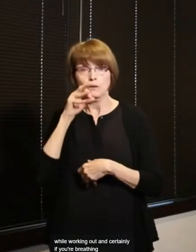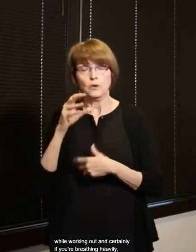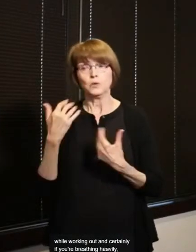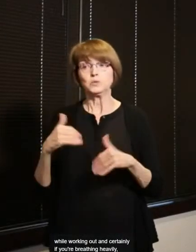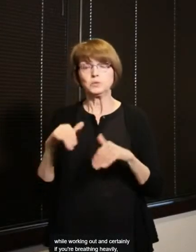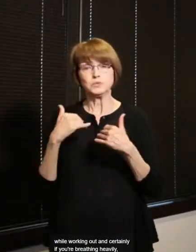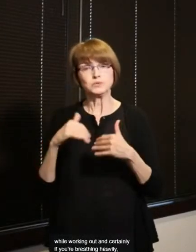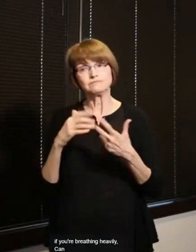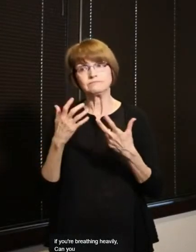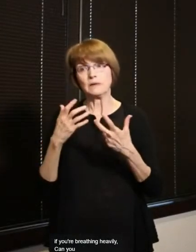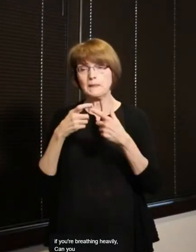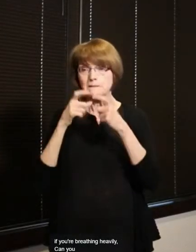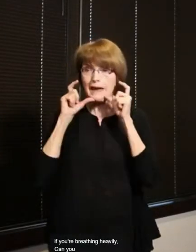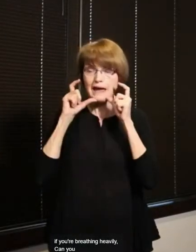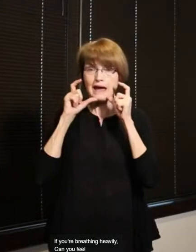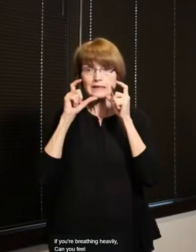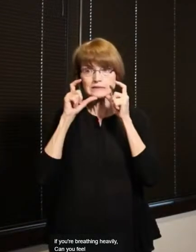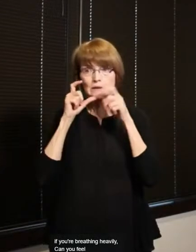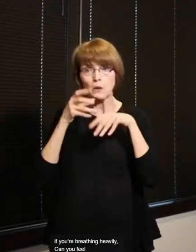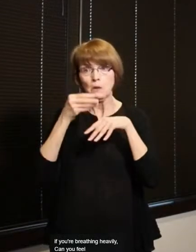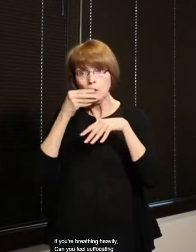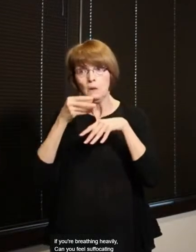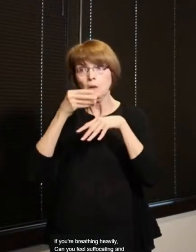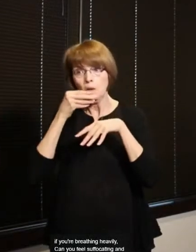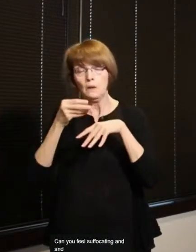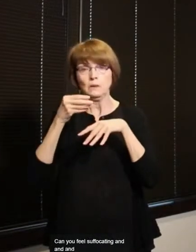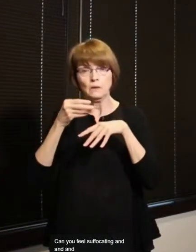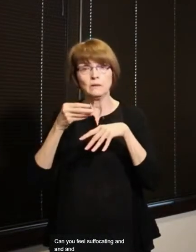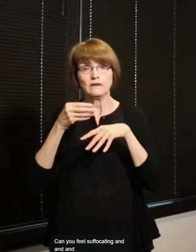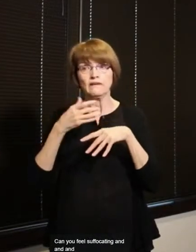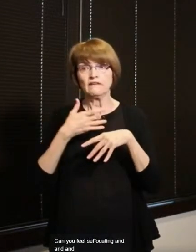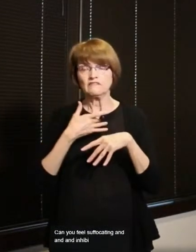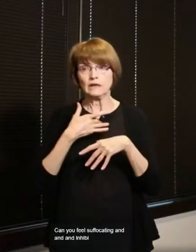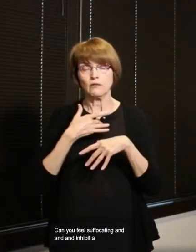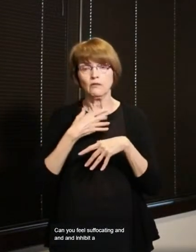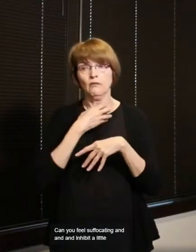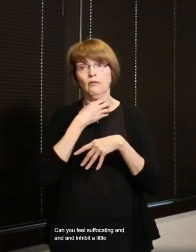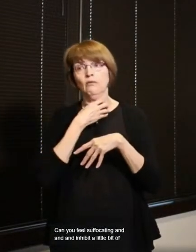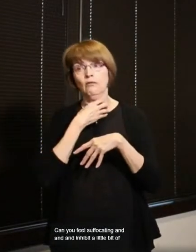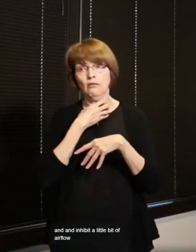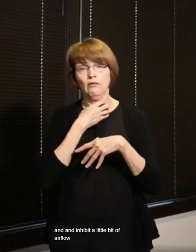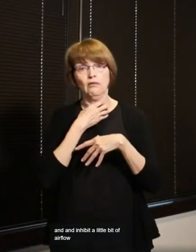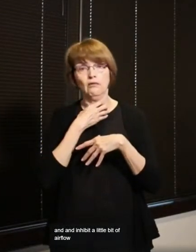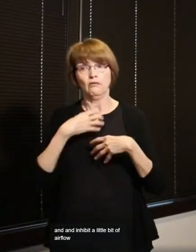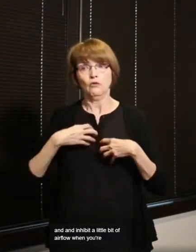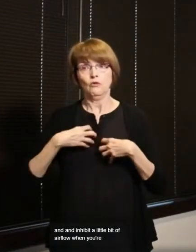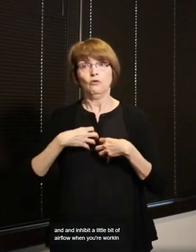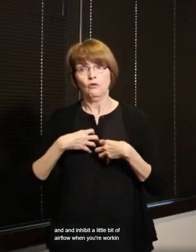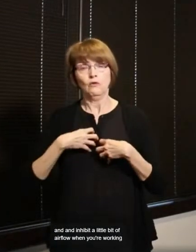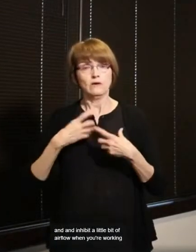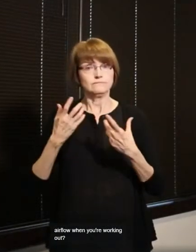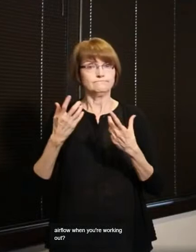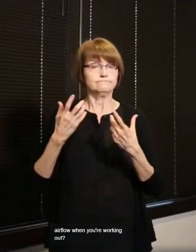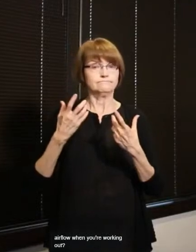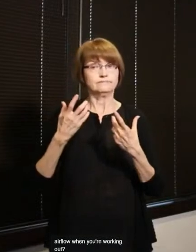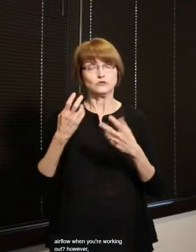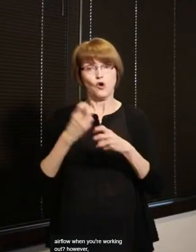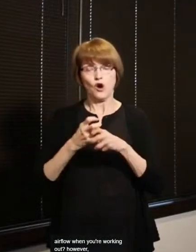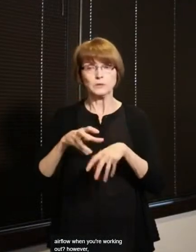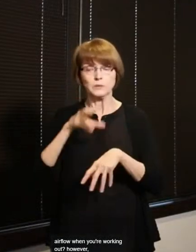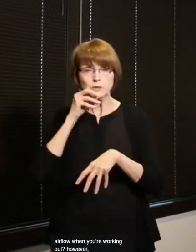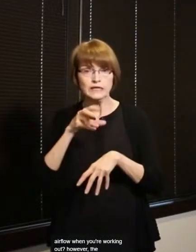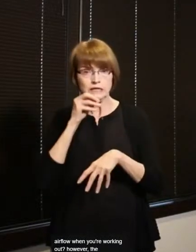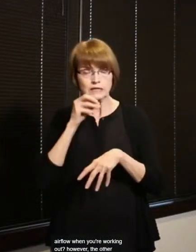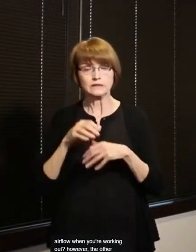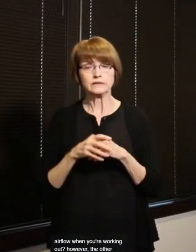heavily, it can feel suffocating and inhibit a little bit of airflow when you're working out. However,